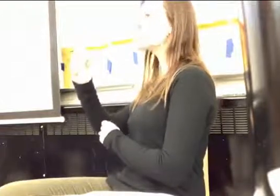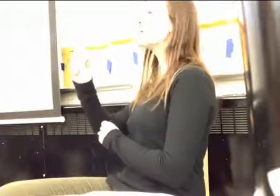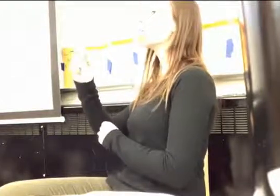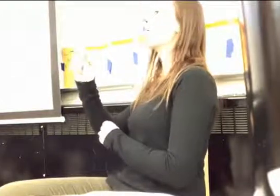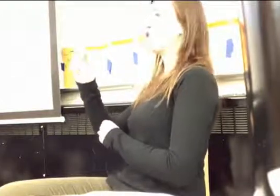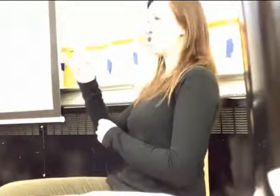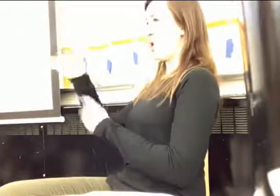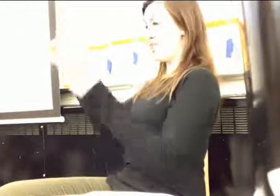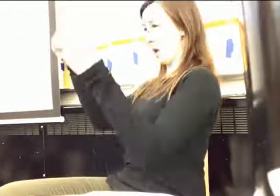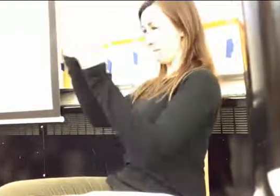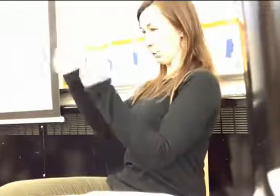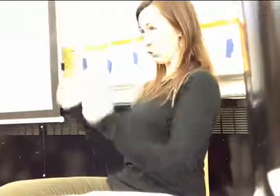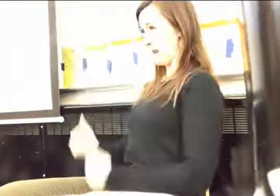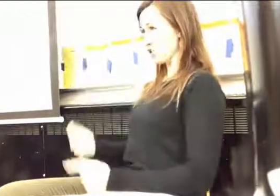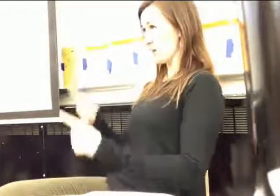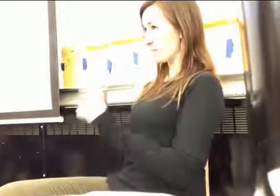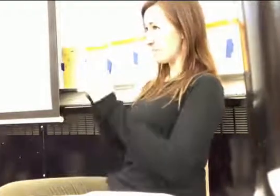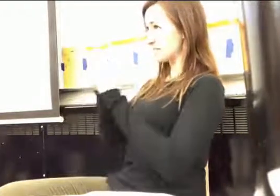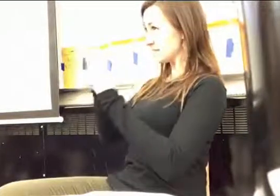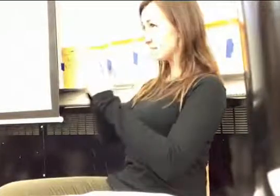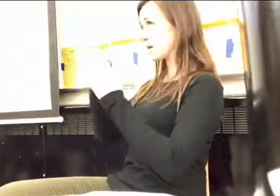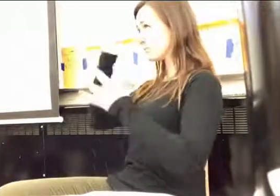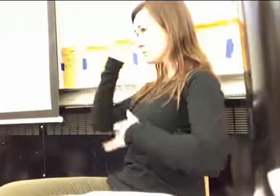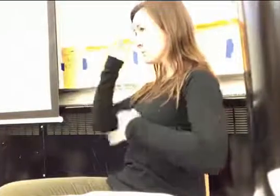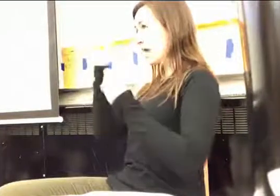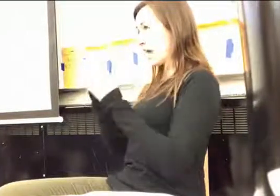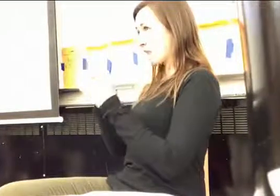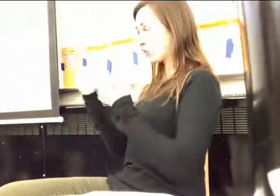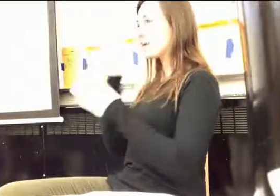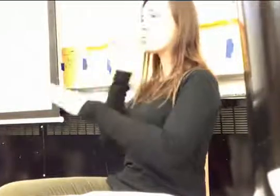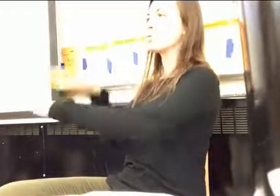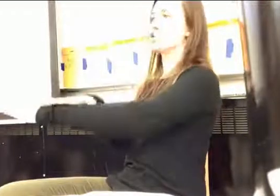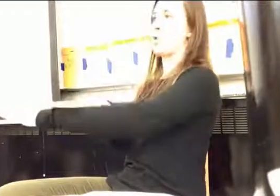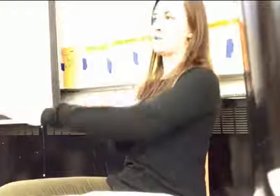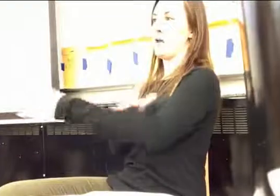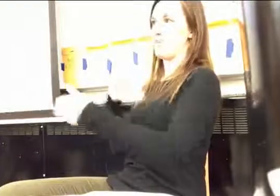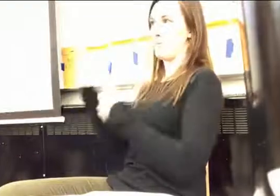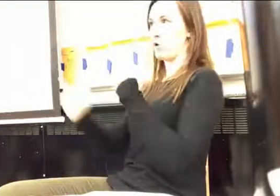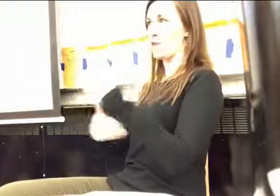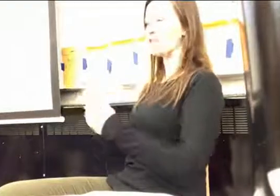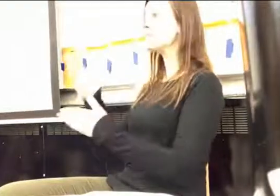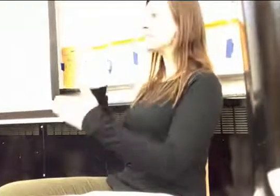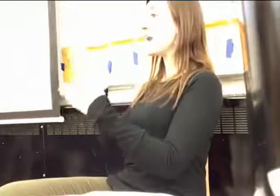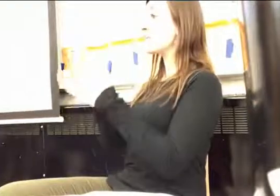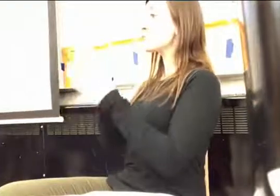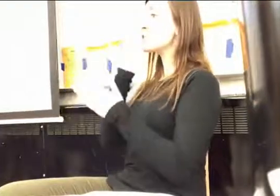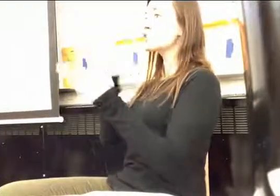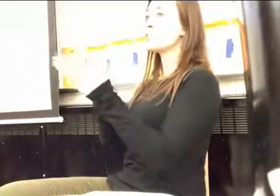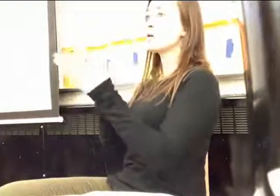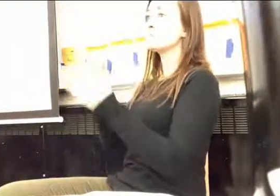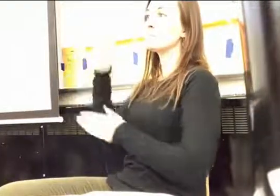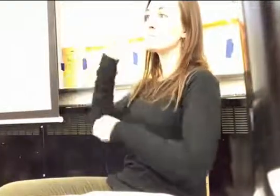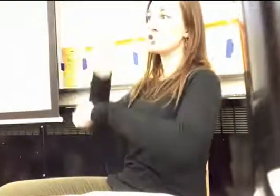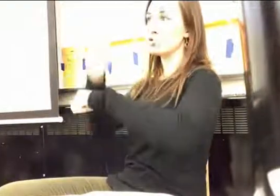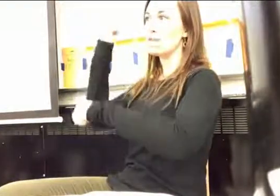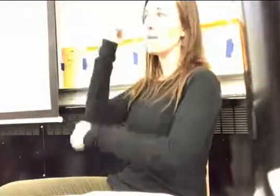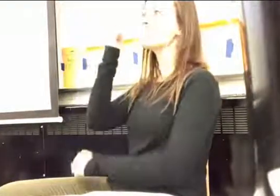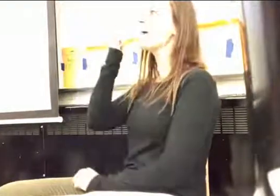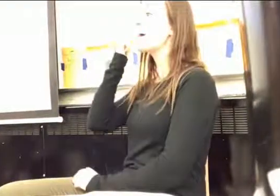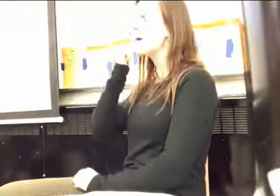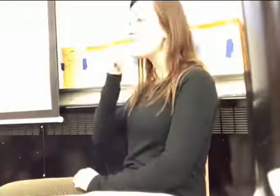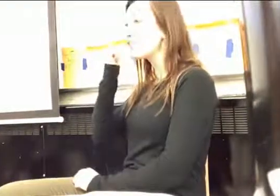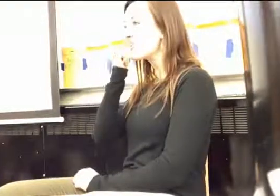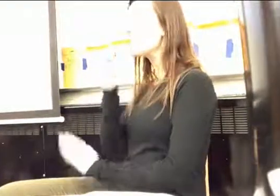the progression of symptoms of HIV and AIDS. The average person takes 2 pills twice a day. Now, prior to